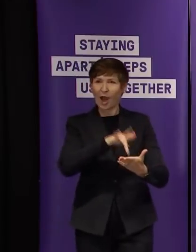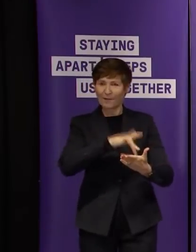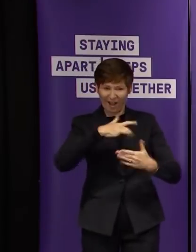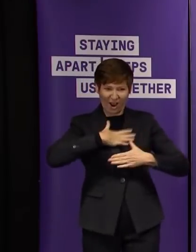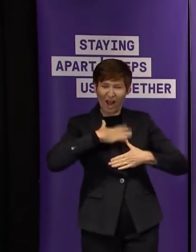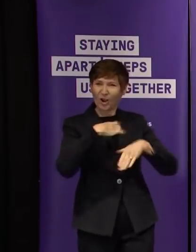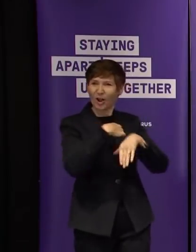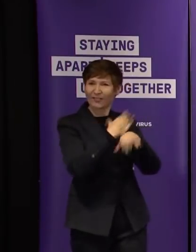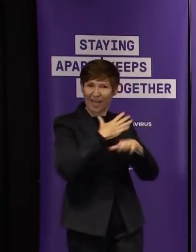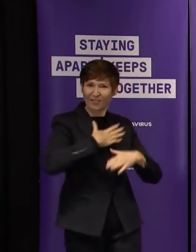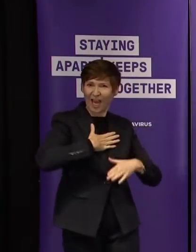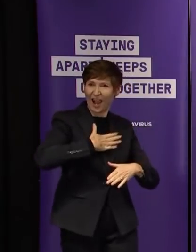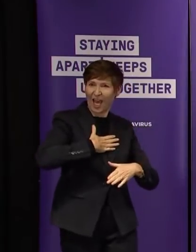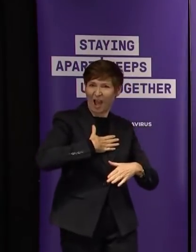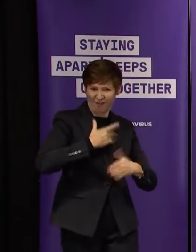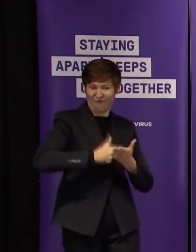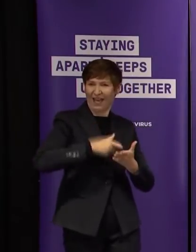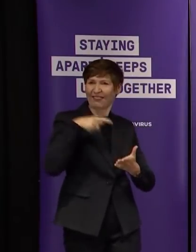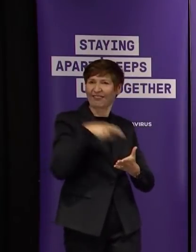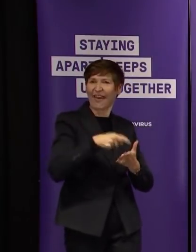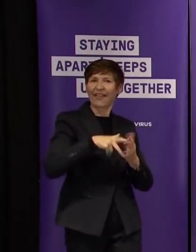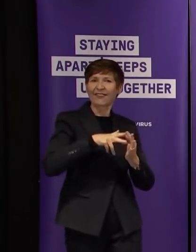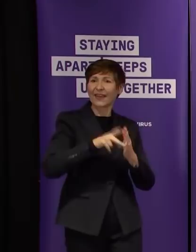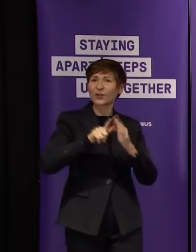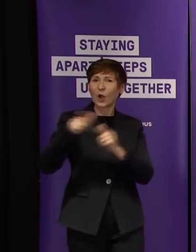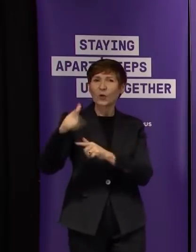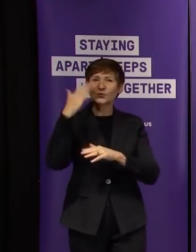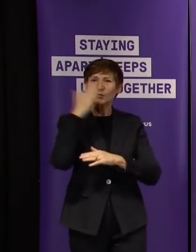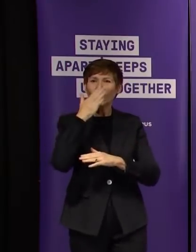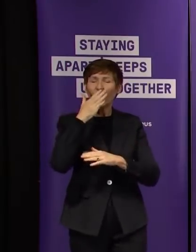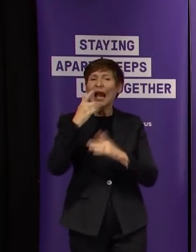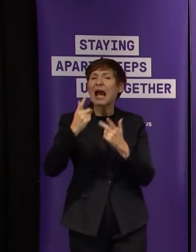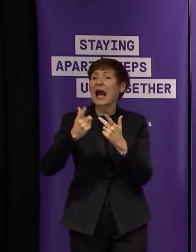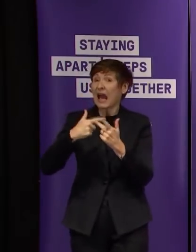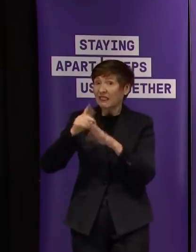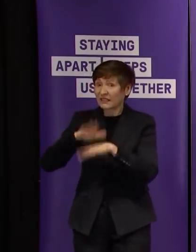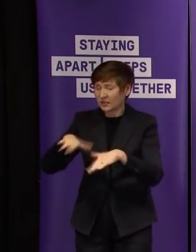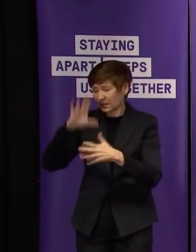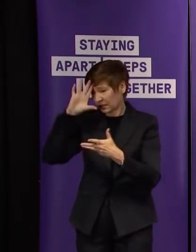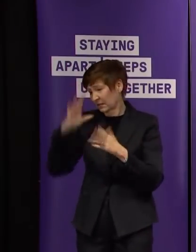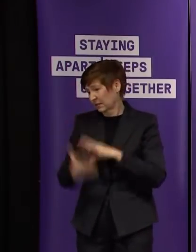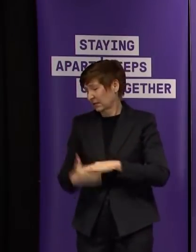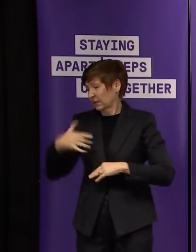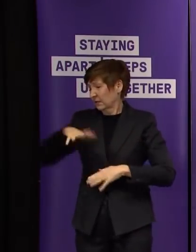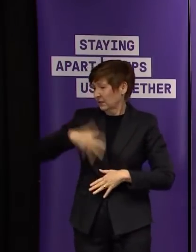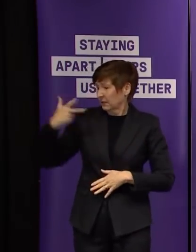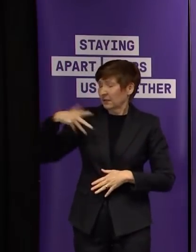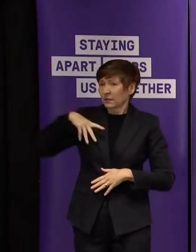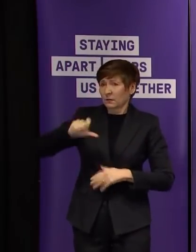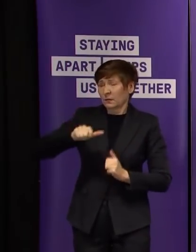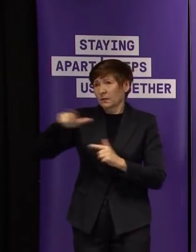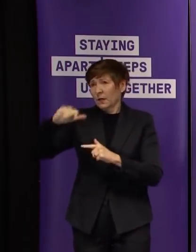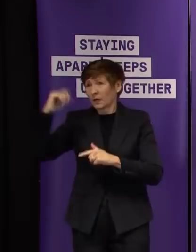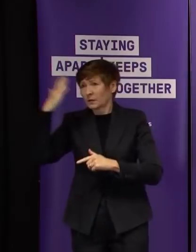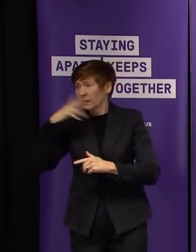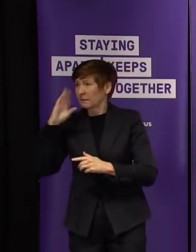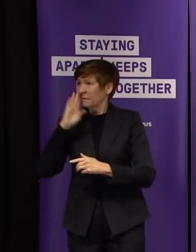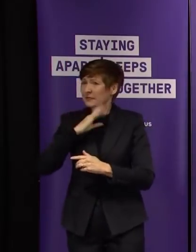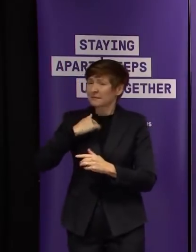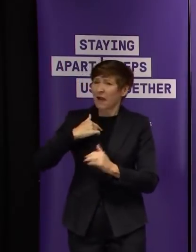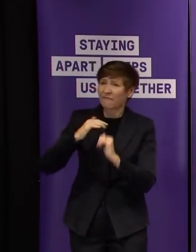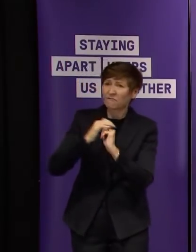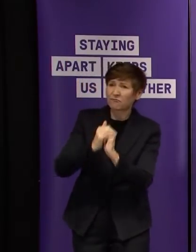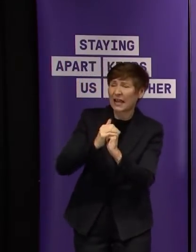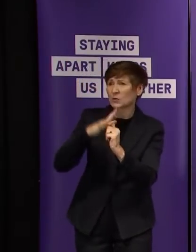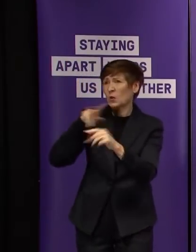into mental health and well-being. The Premier and I and others, we're giving a lot of thought about what 2021 looks like in